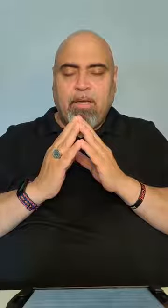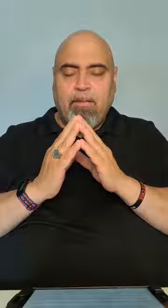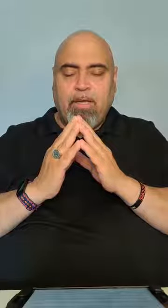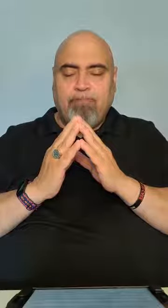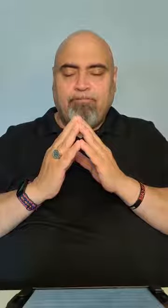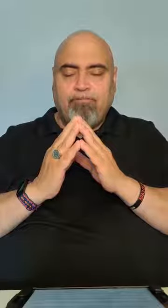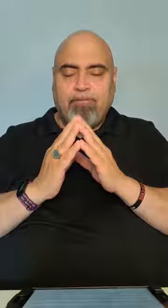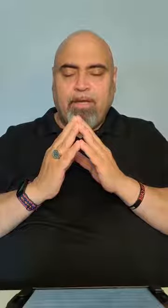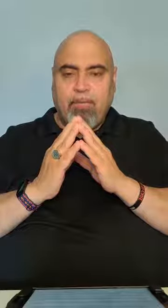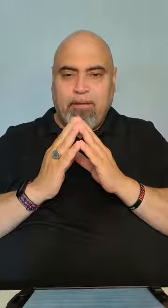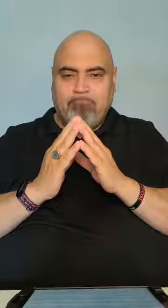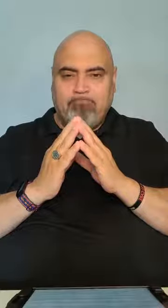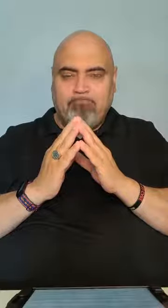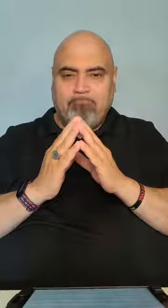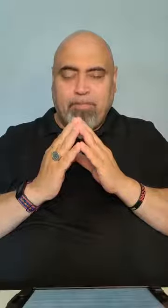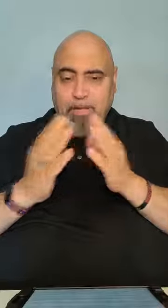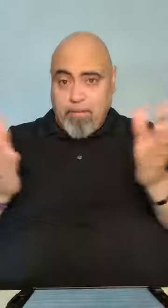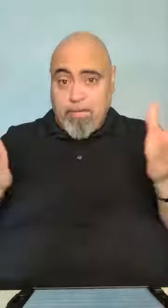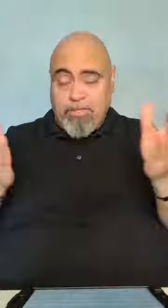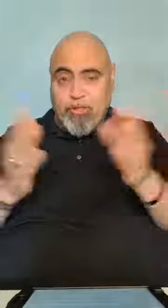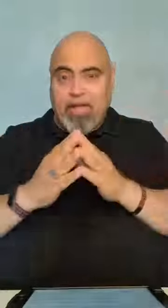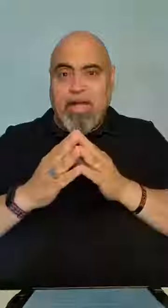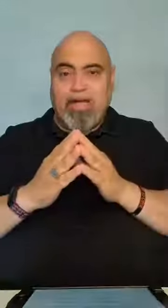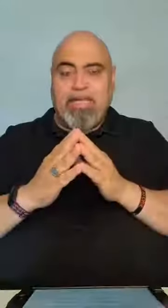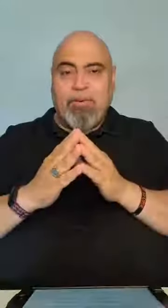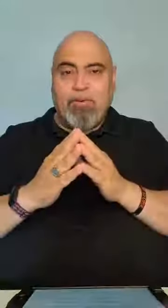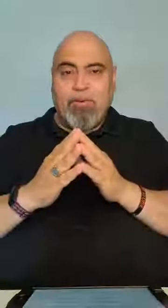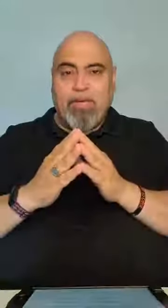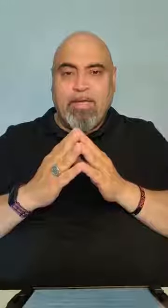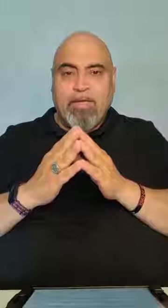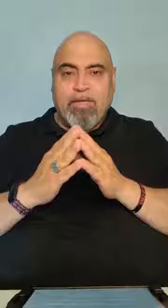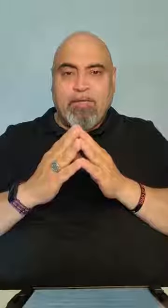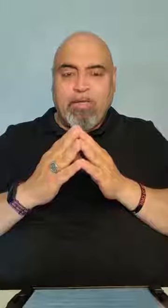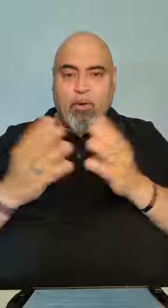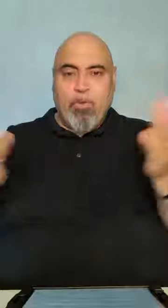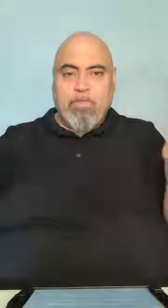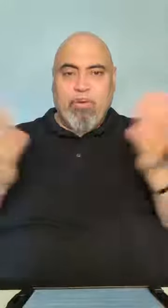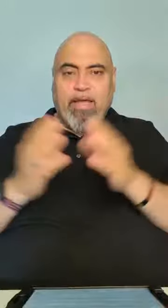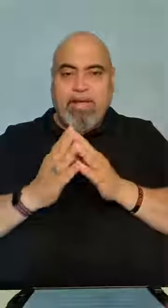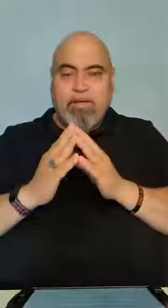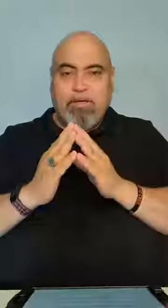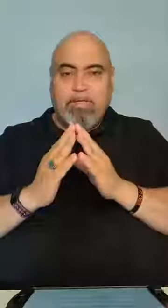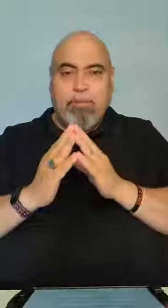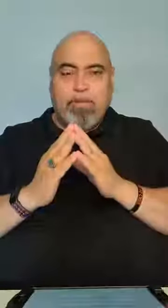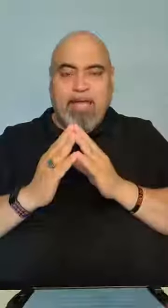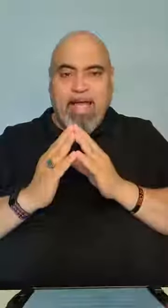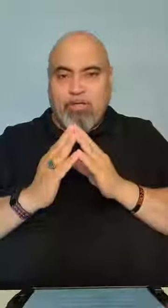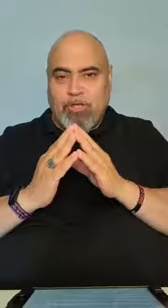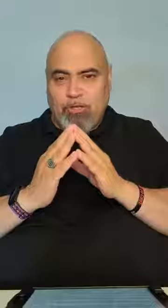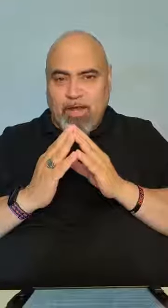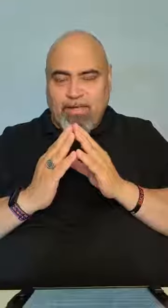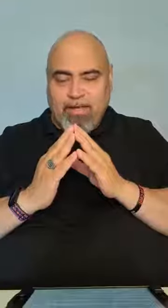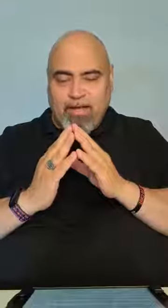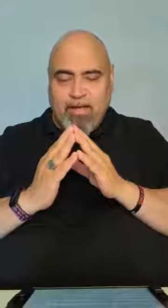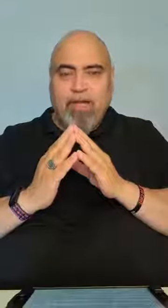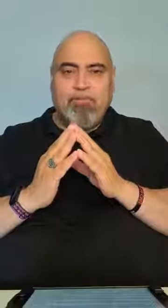Amen. Amen. May God bless you. May God keep you. You can always go ahead and look us up at actioninchrist.com. You